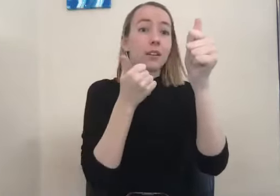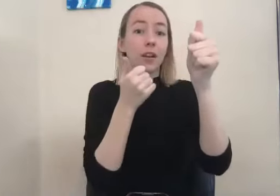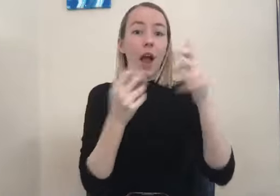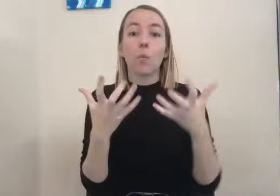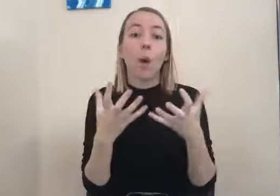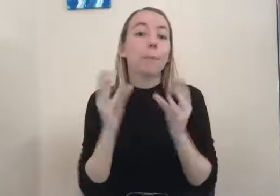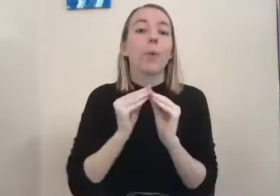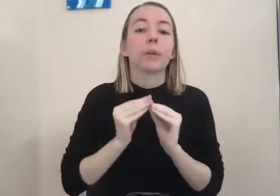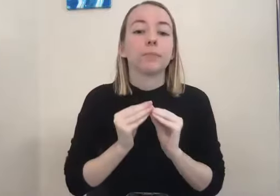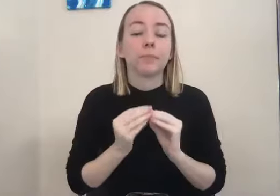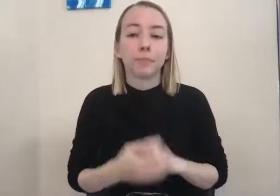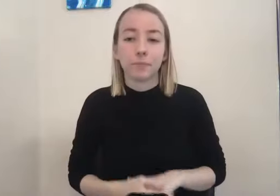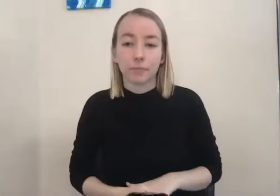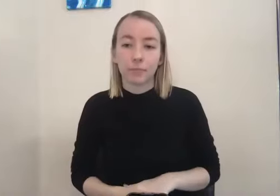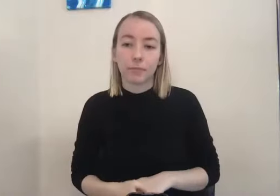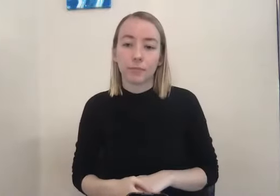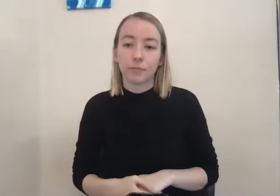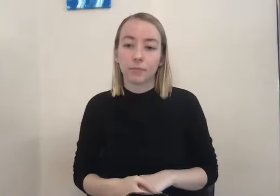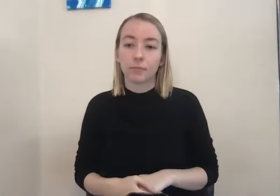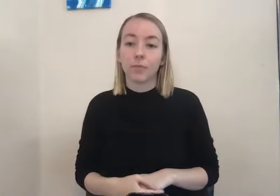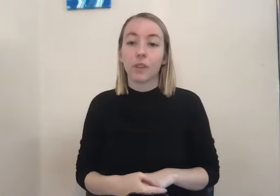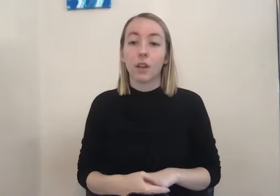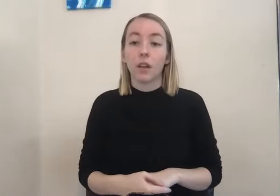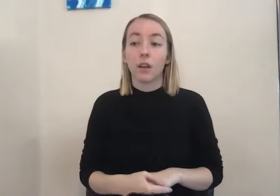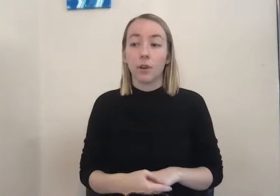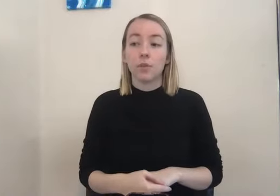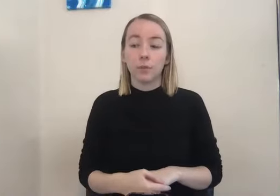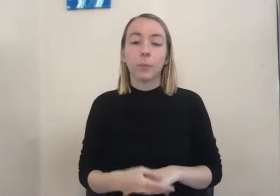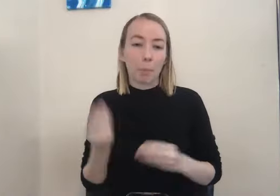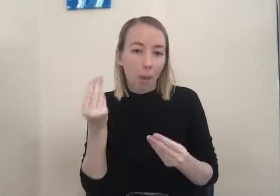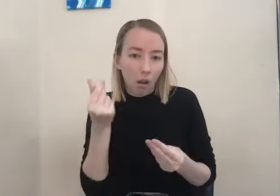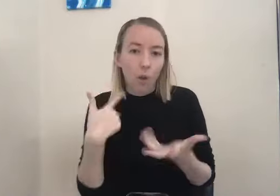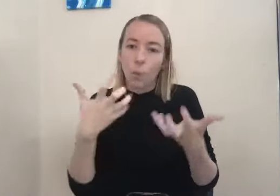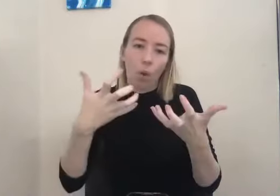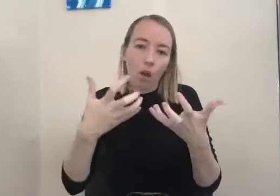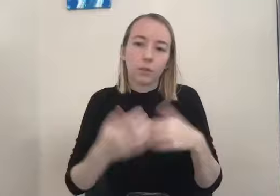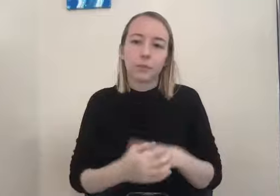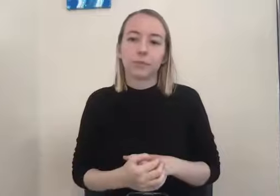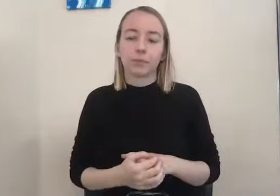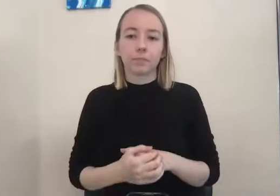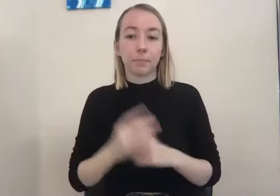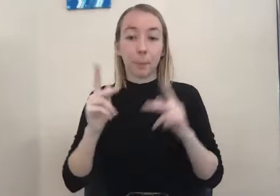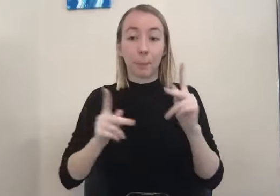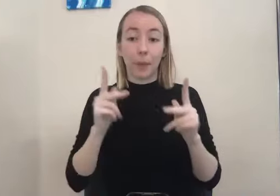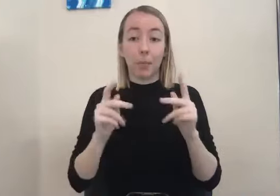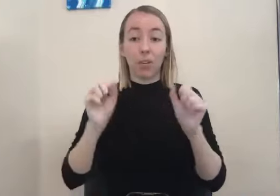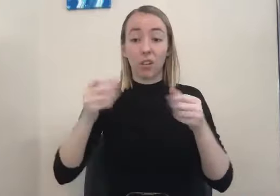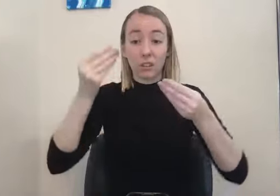she's doing. But I was so fused with the approval seeking to my mother, and it probably was happening. So while I was being this